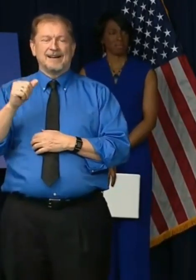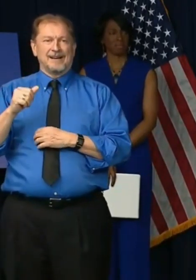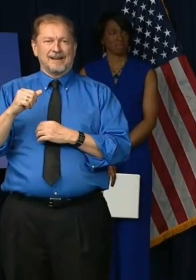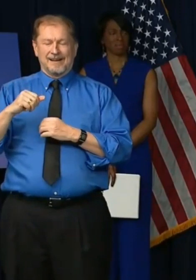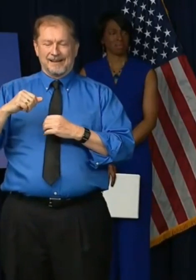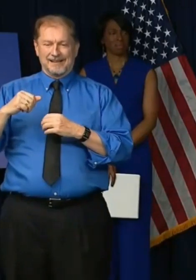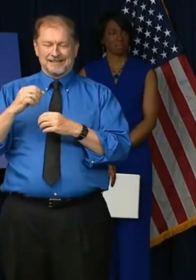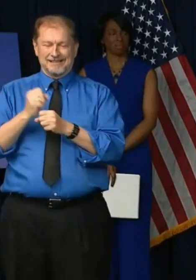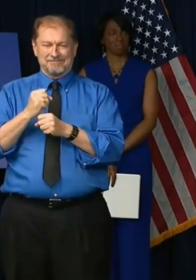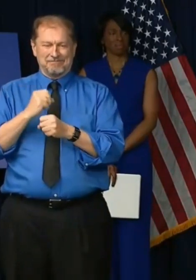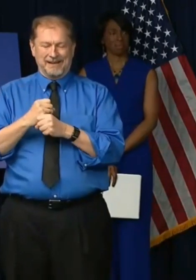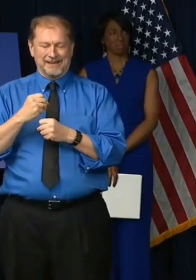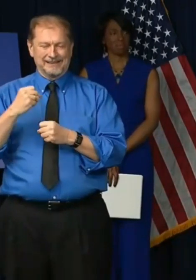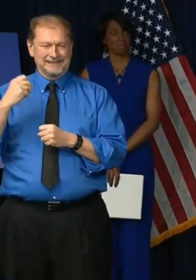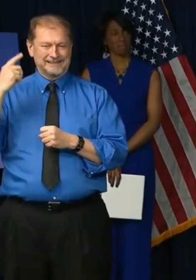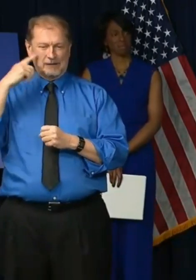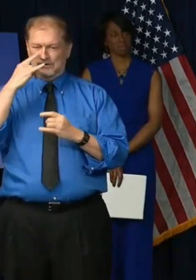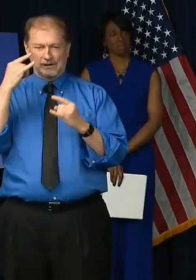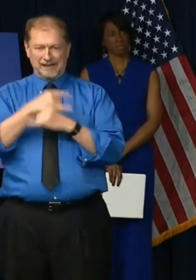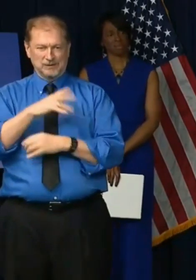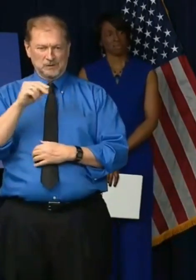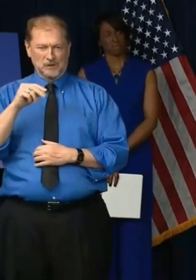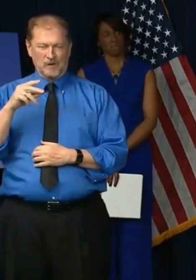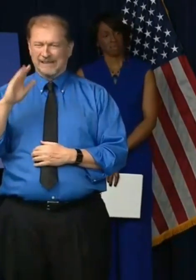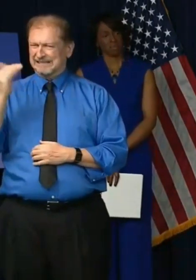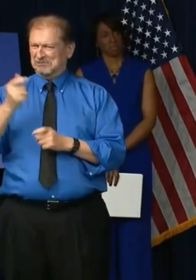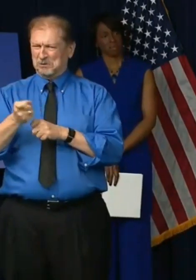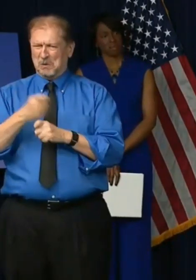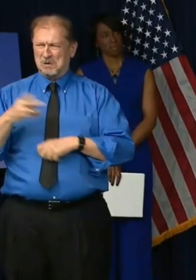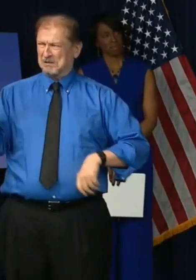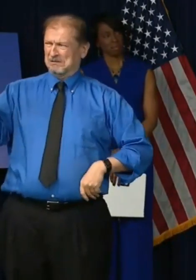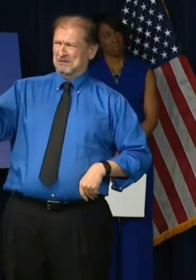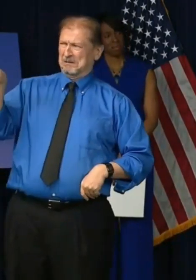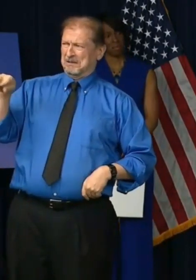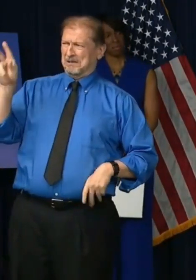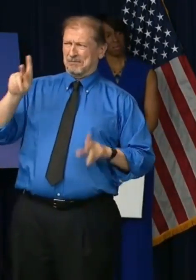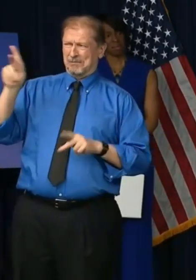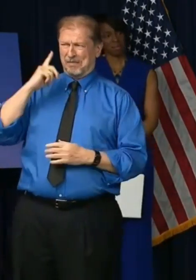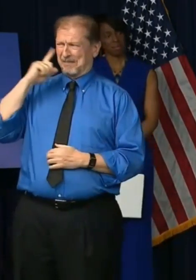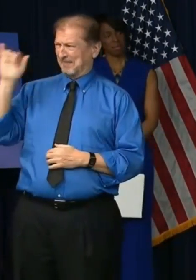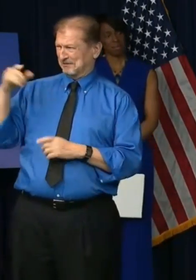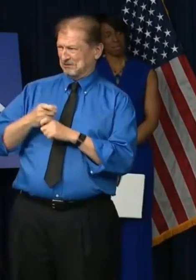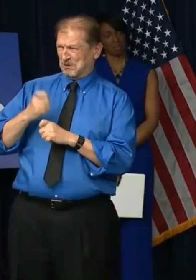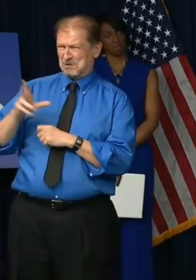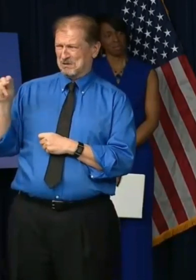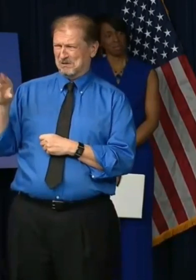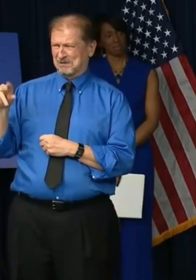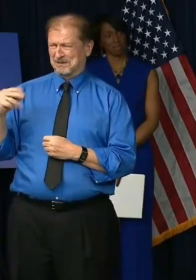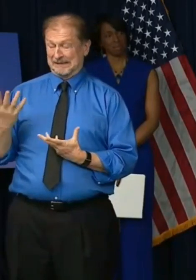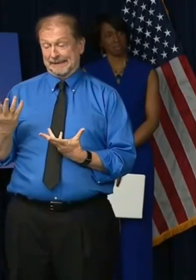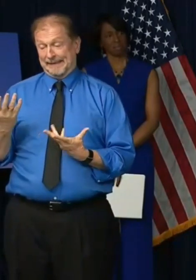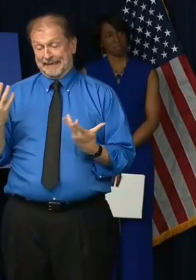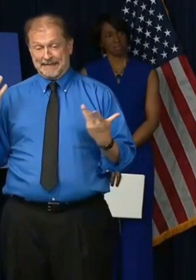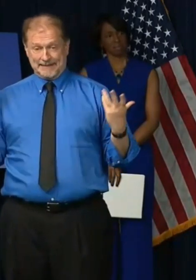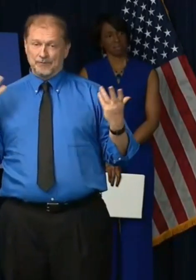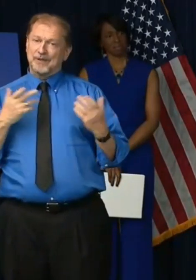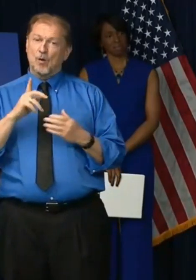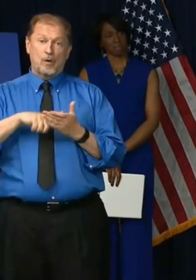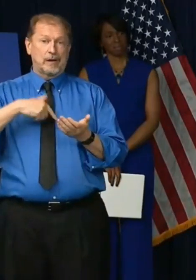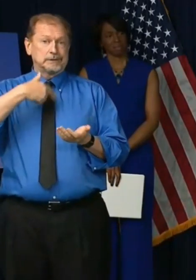discussion that would make it sound as if he was joking in any way. And I think he's, all I can say